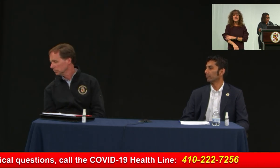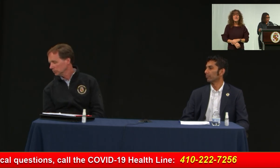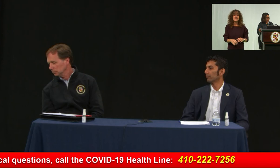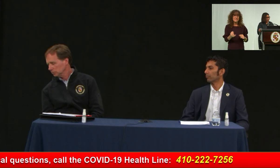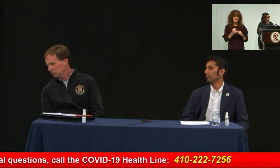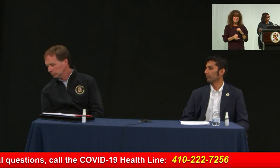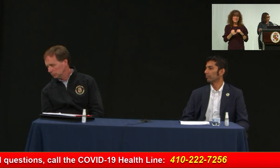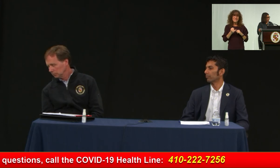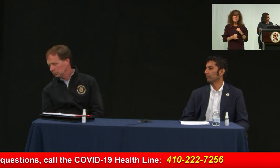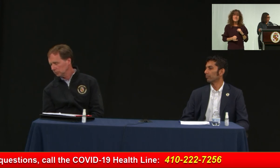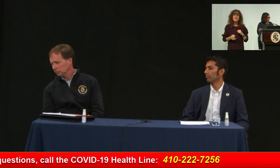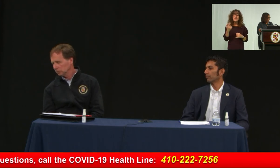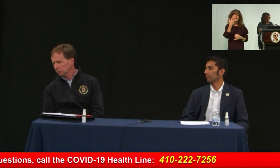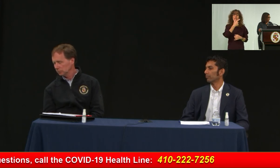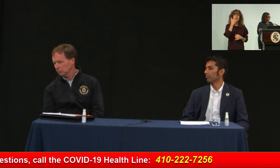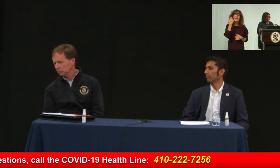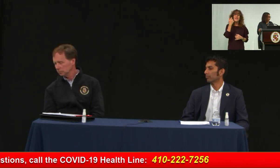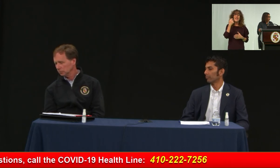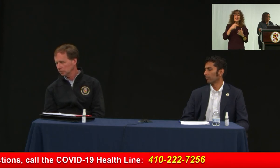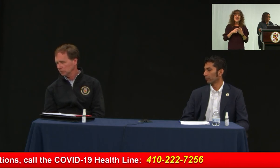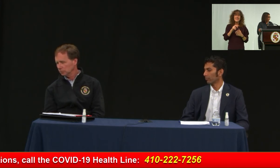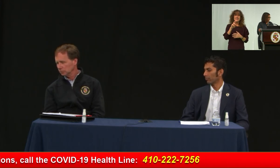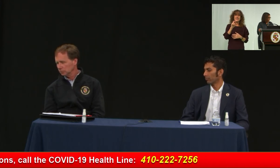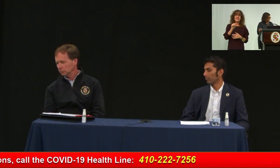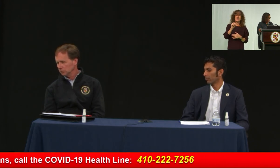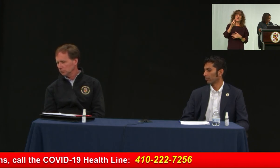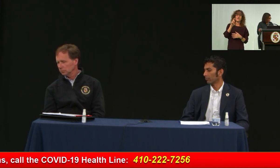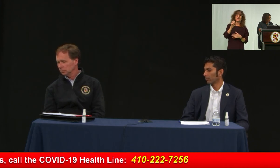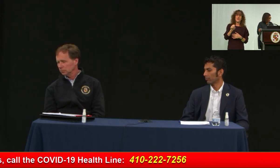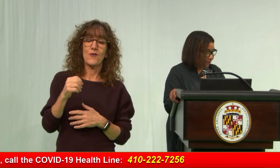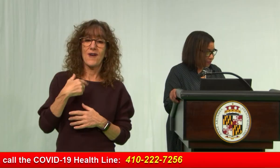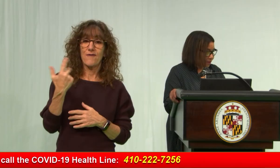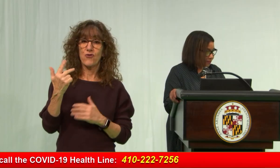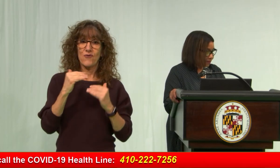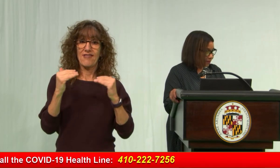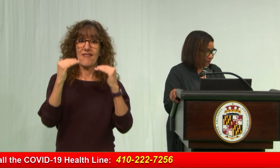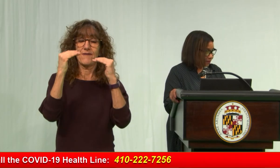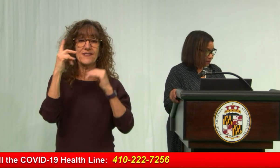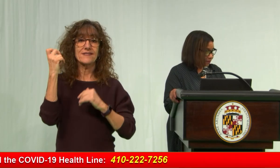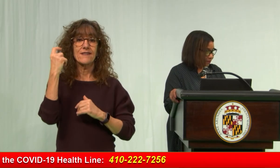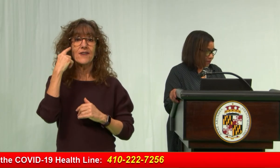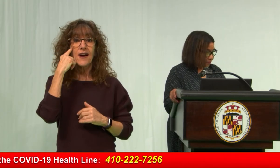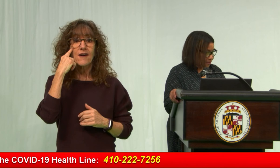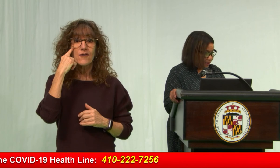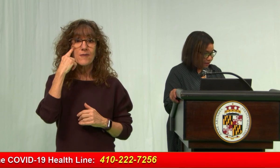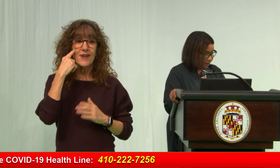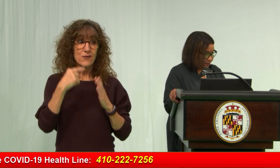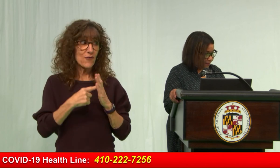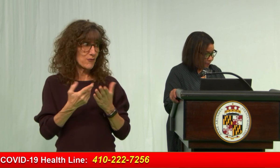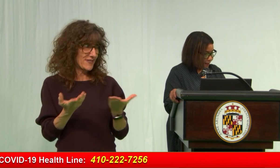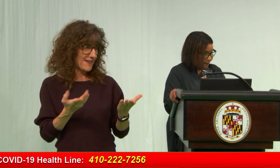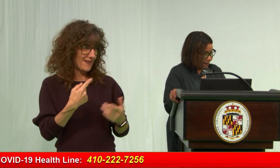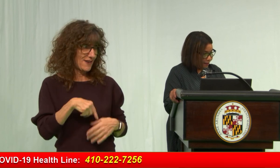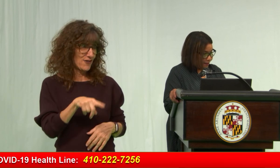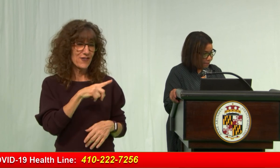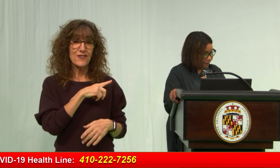And finally, because this is a rare occasion in that we have three levels of government represented